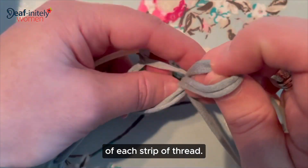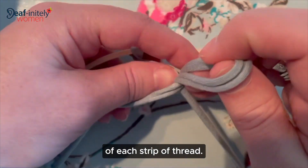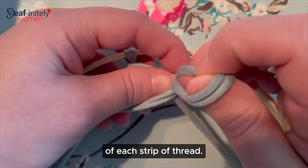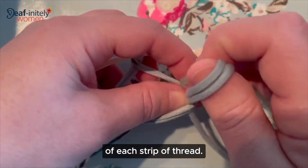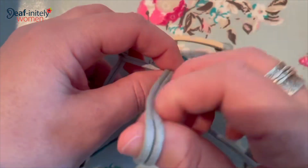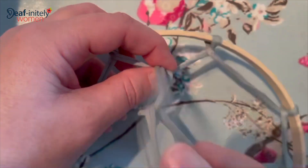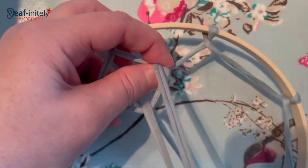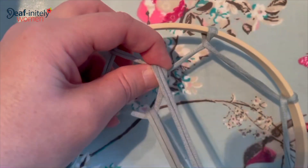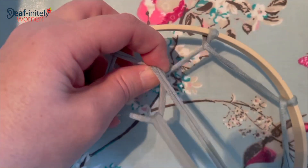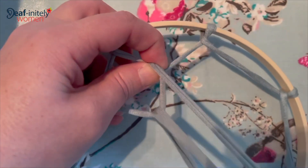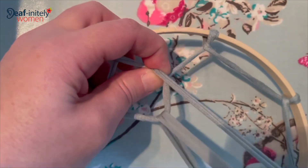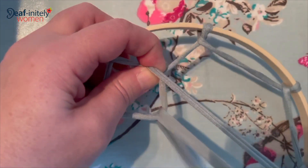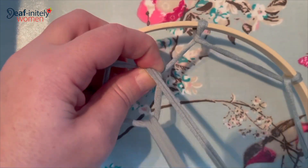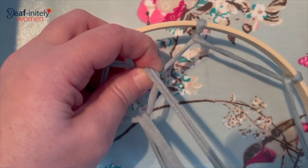thread.